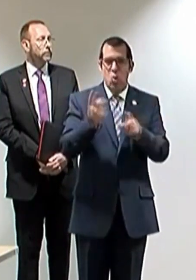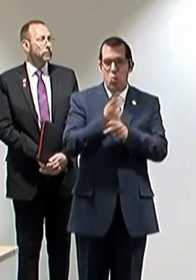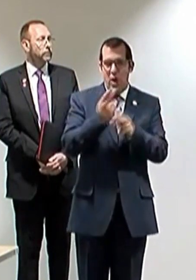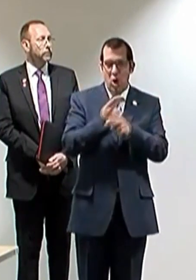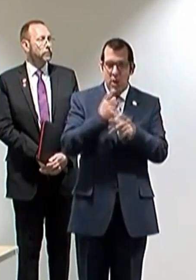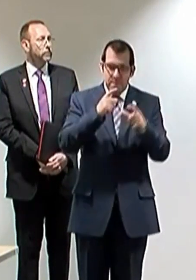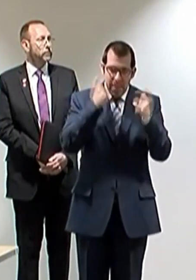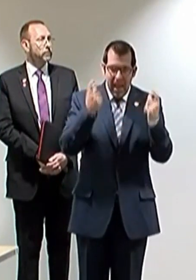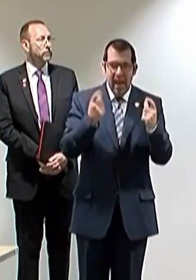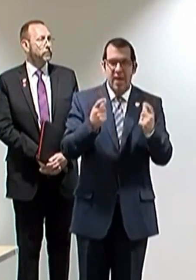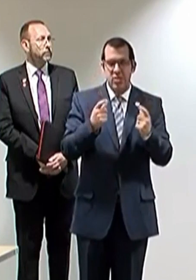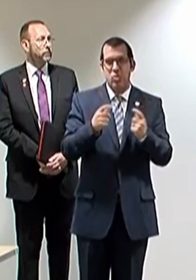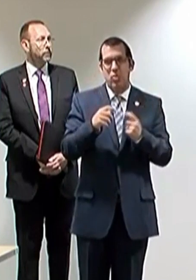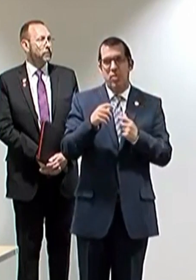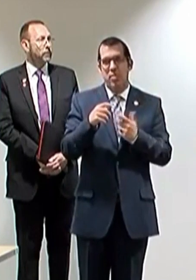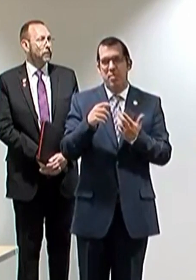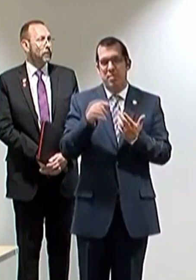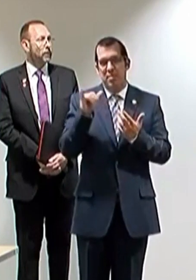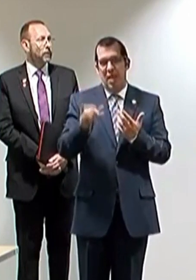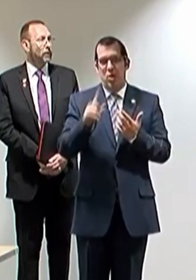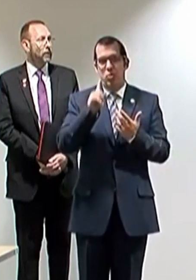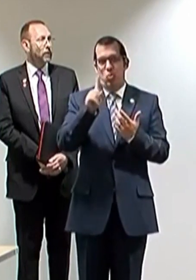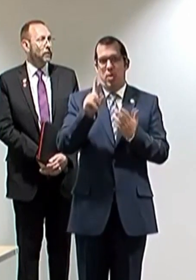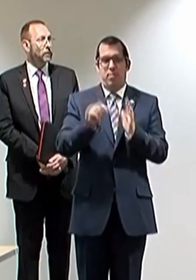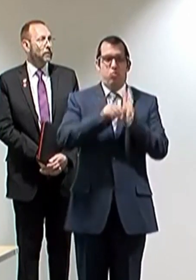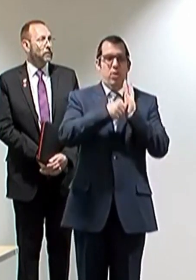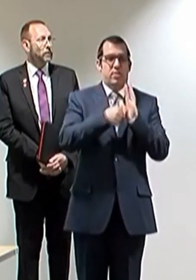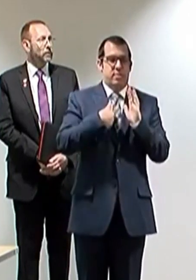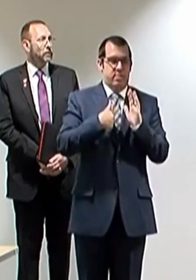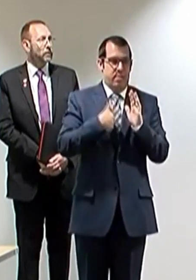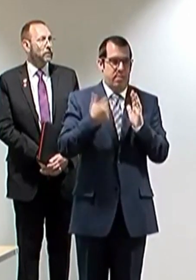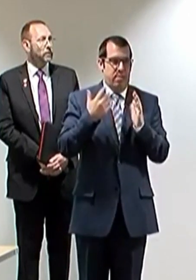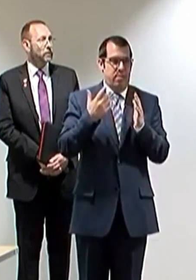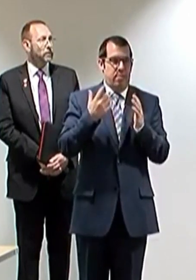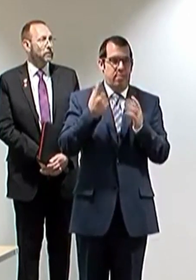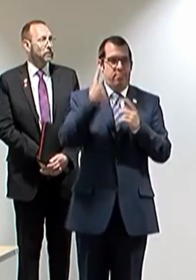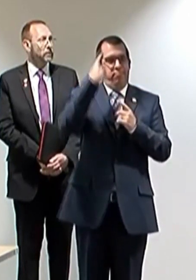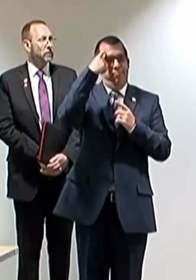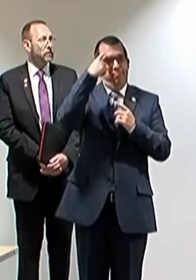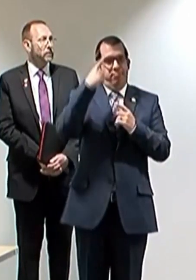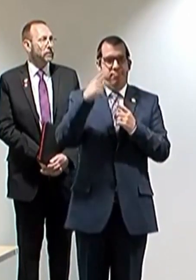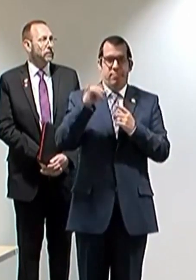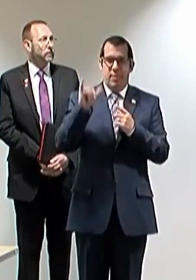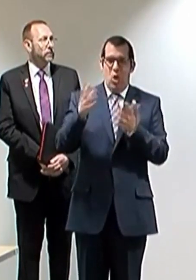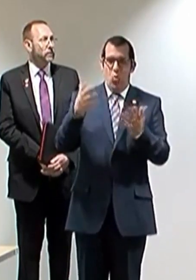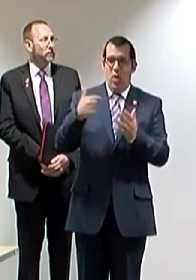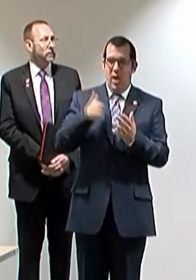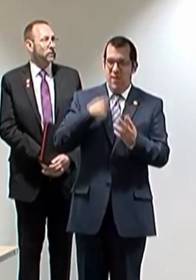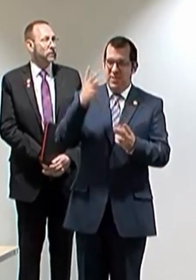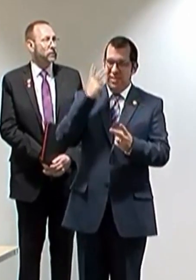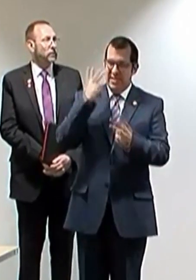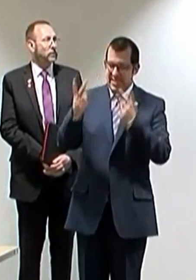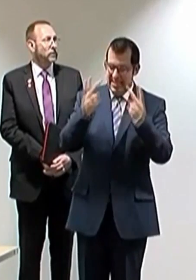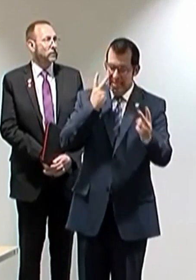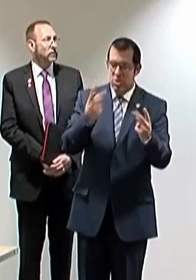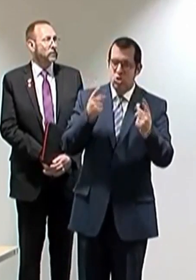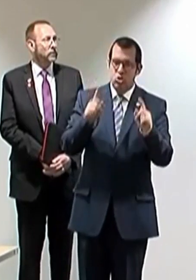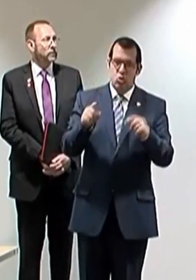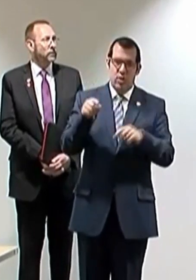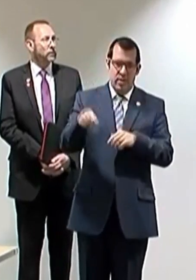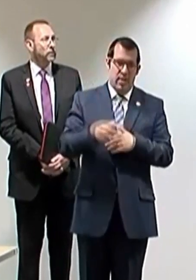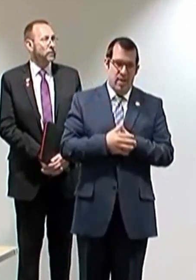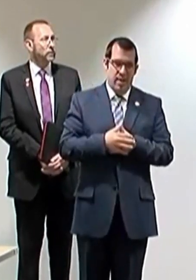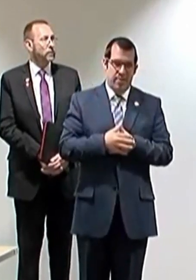So that's actually one impressive thing I thought about some of the sites that I have seen during this.